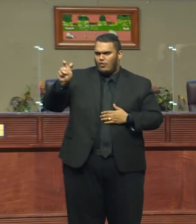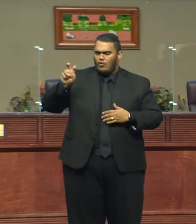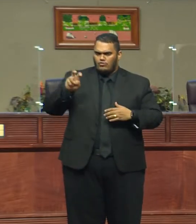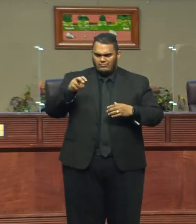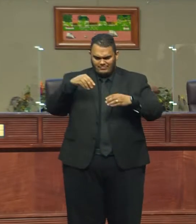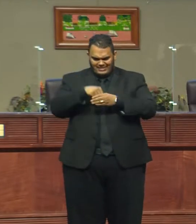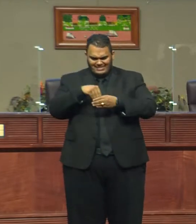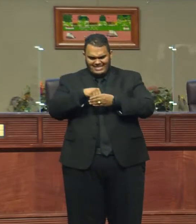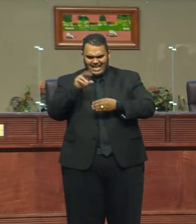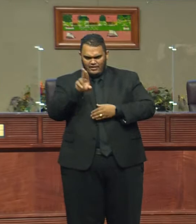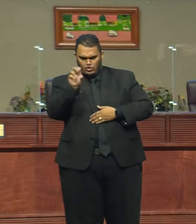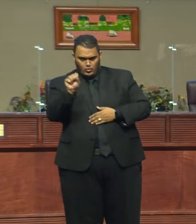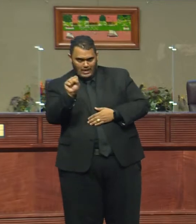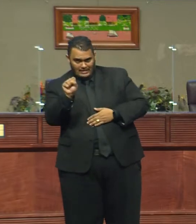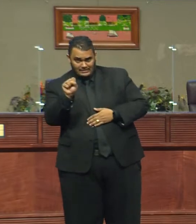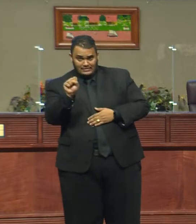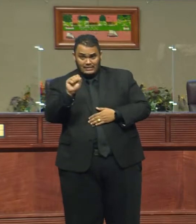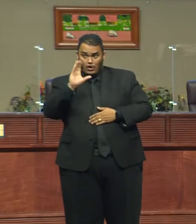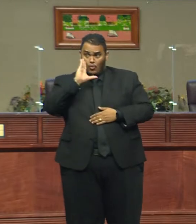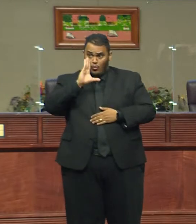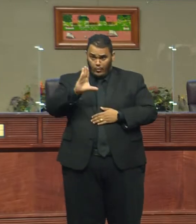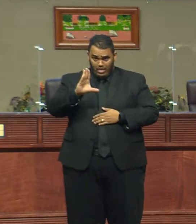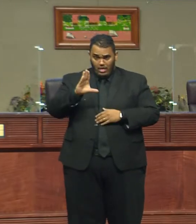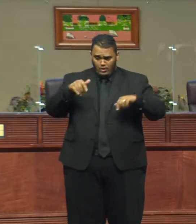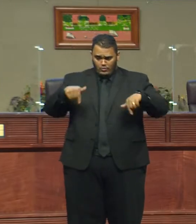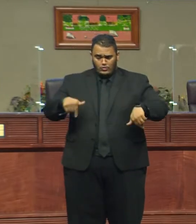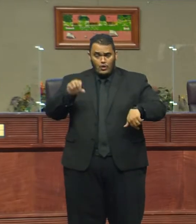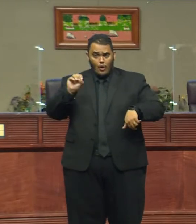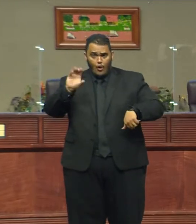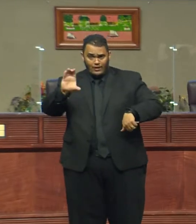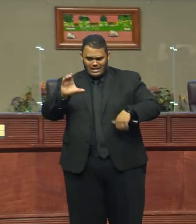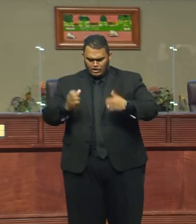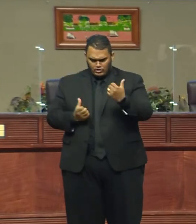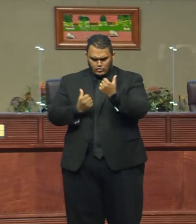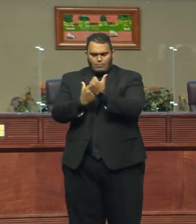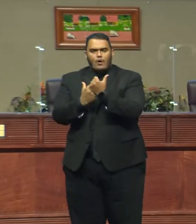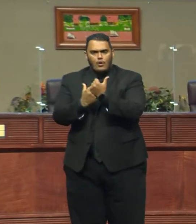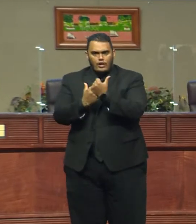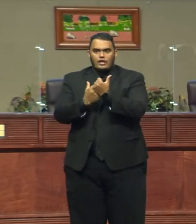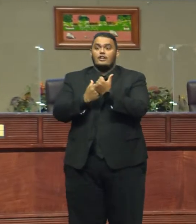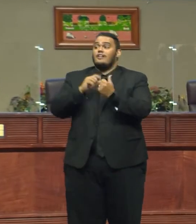a potential domestic travel restriction to curb the spread of coronavirus?